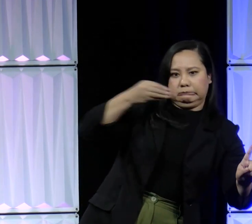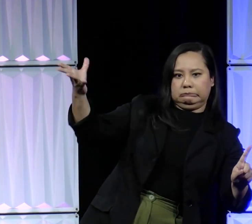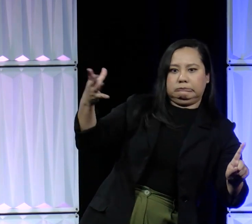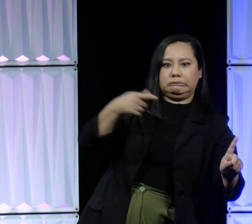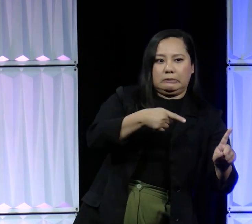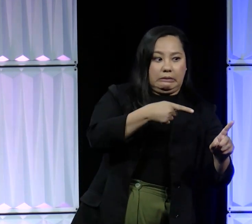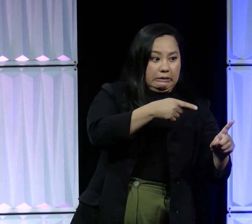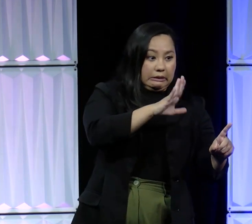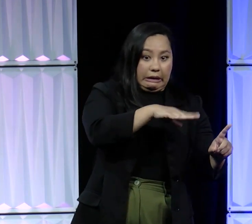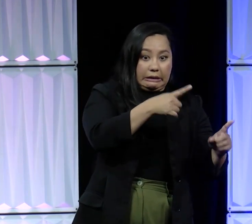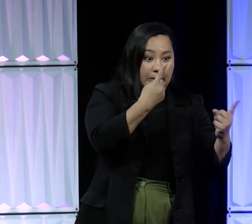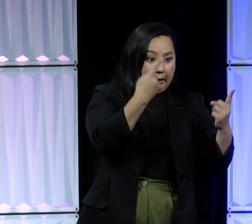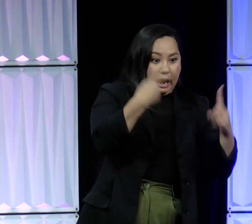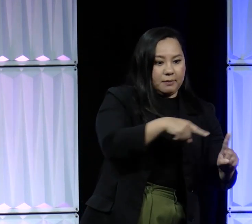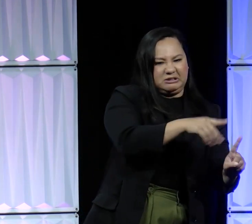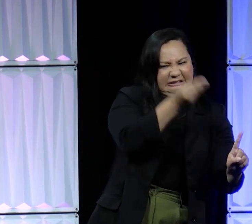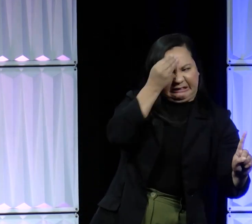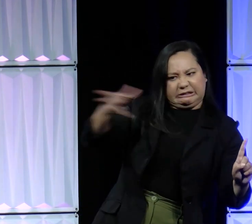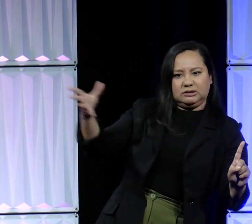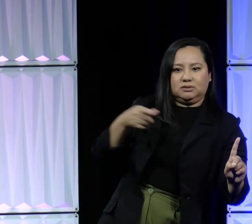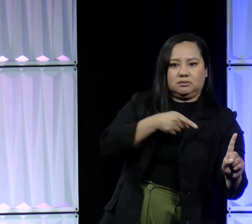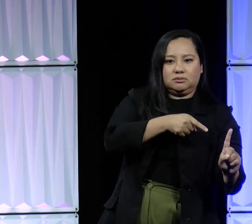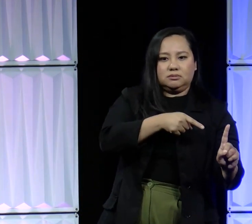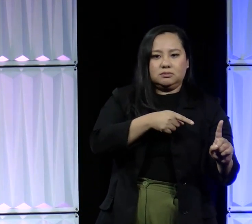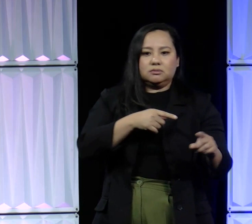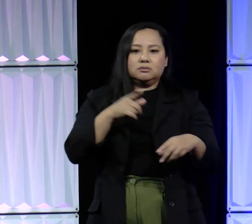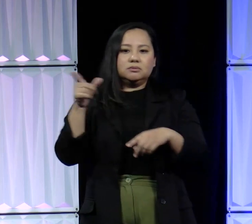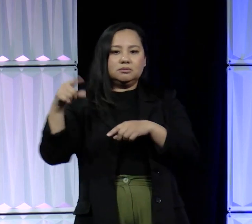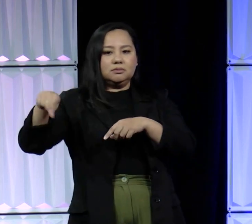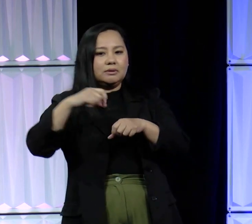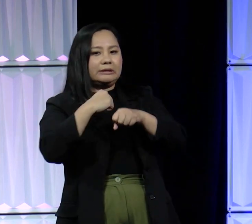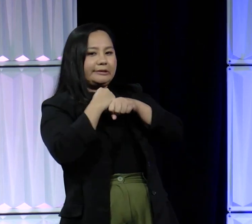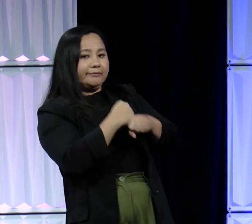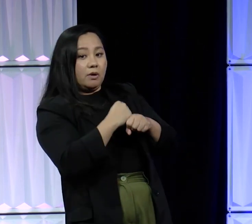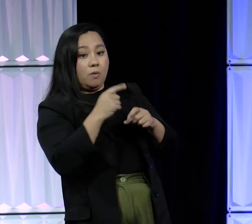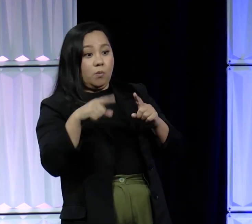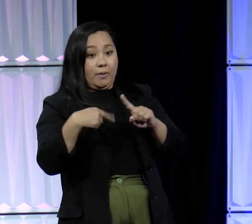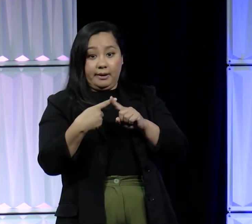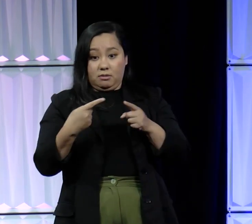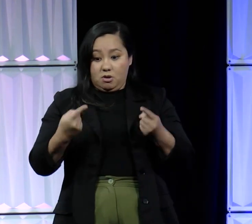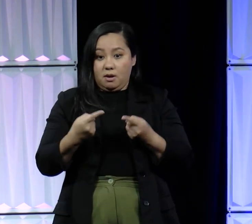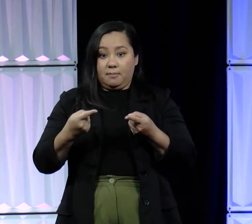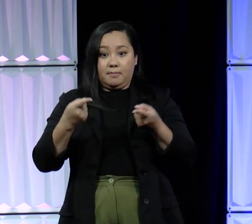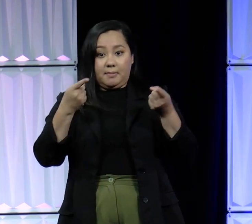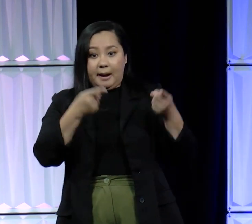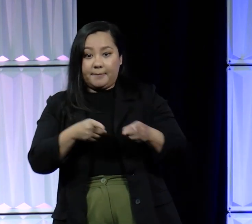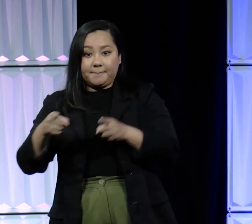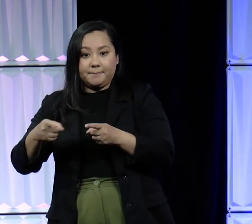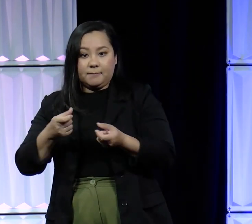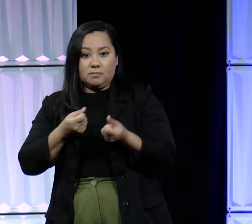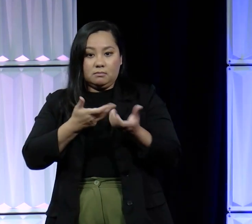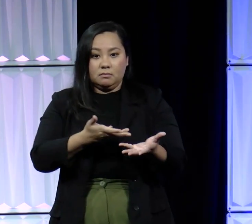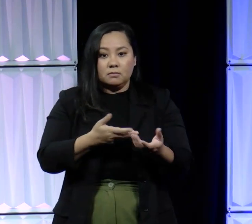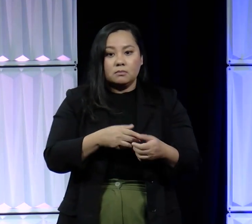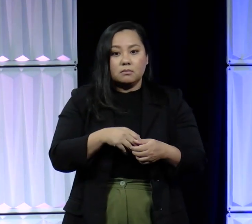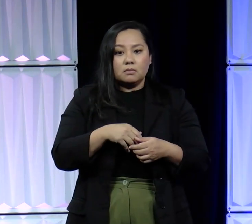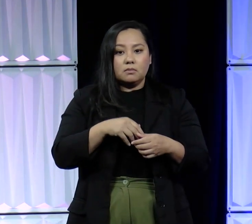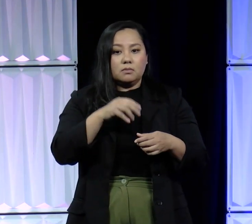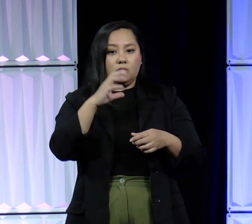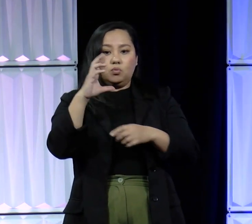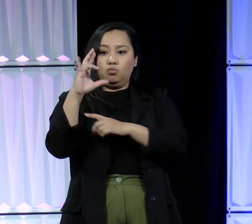those who have already harmed, and extraction punishment meted out by the criminal justice system, which overshadows real